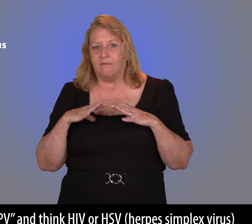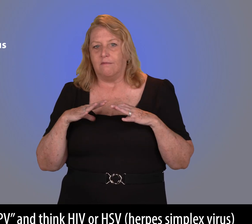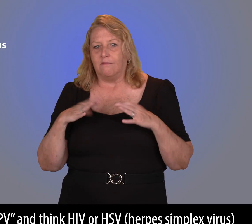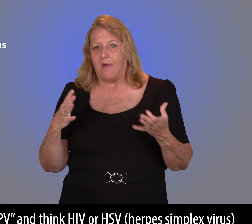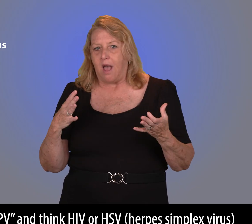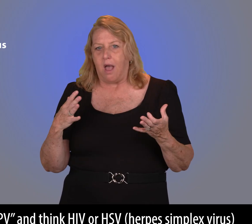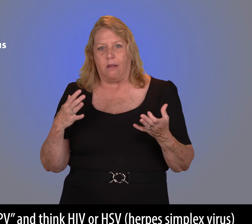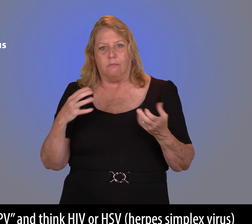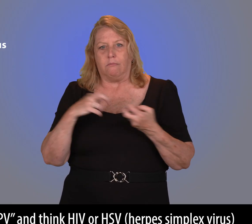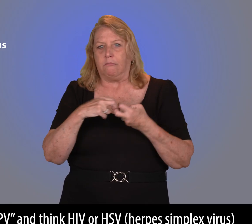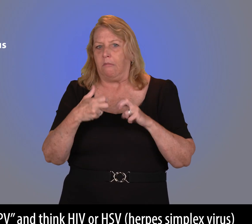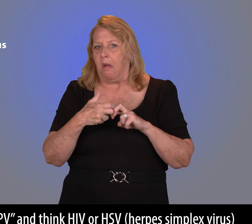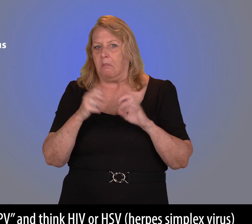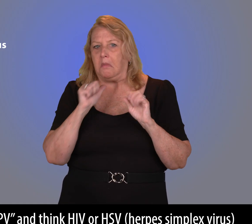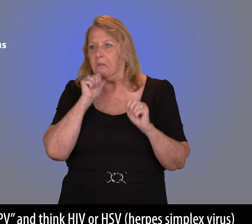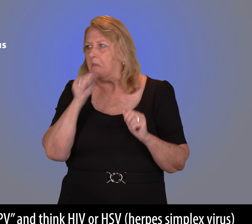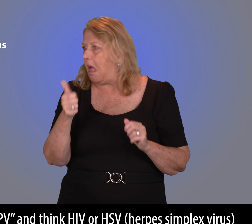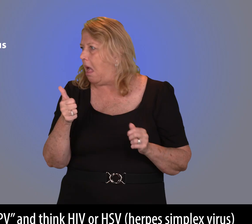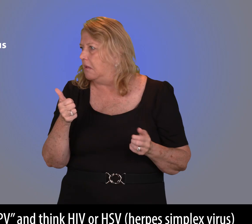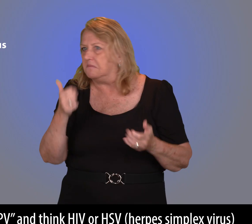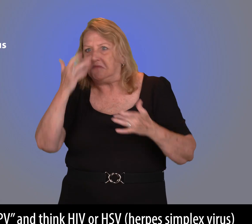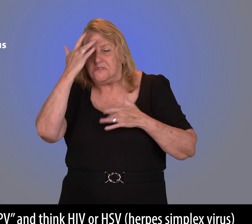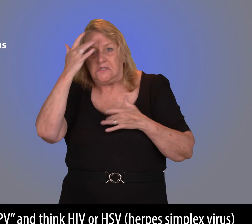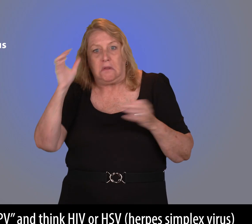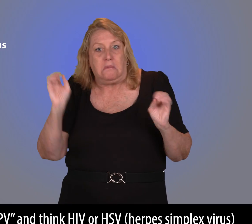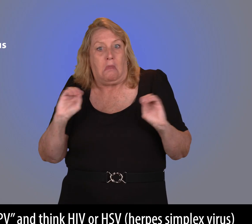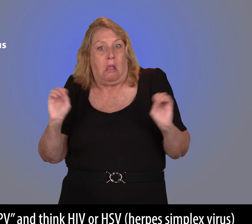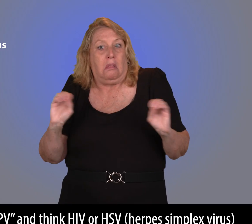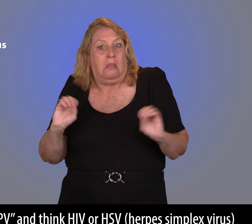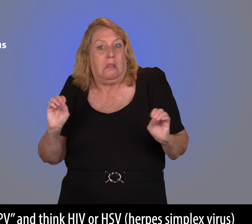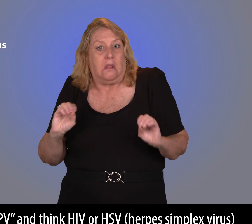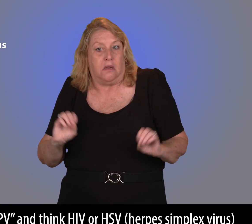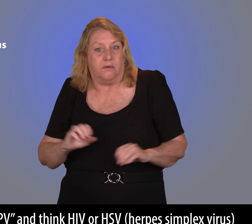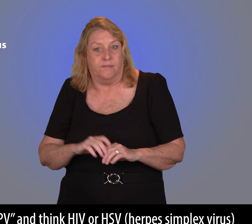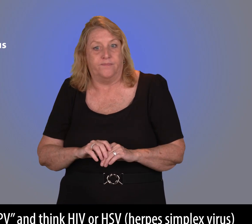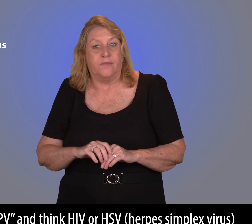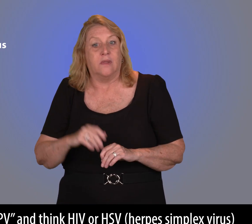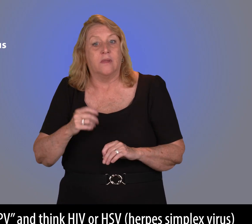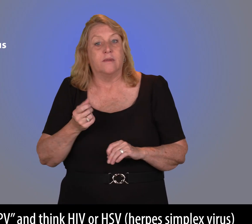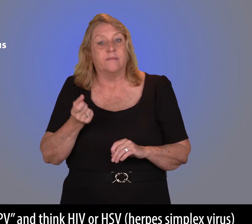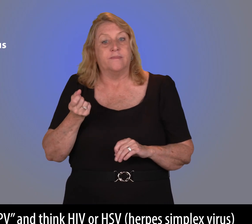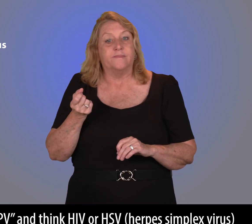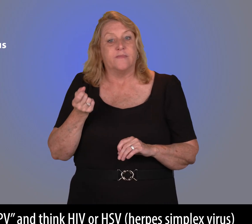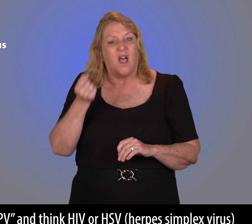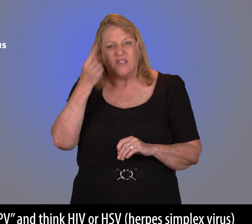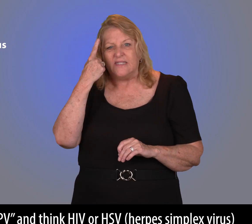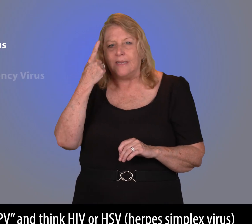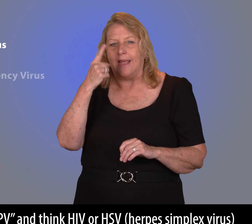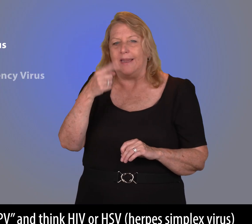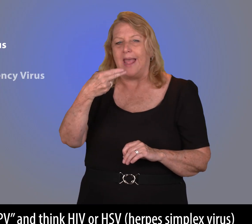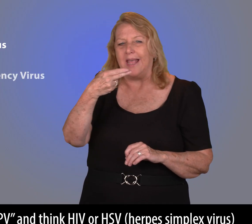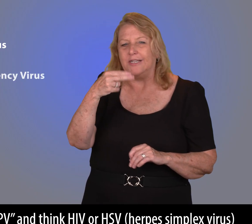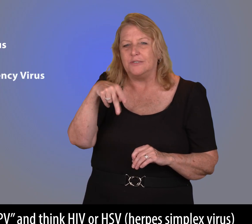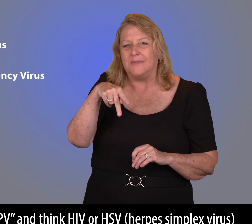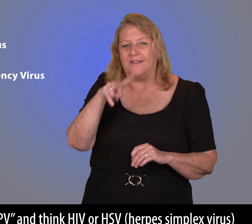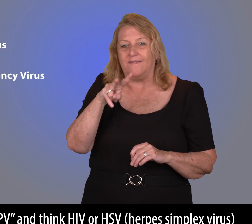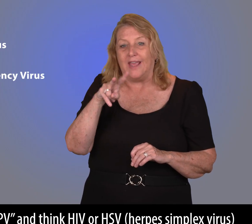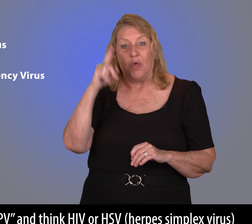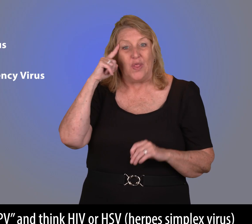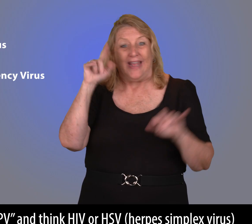Also, many people hear HPV and think HIV